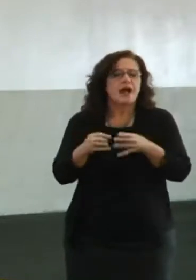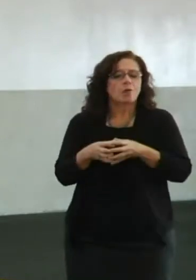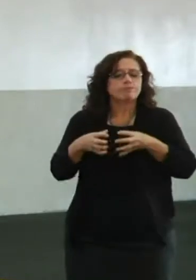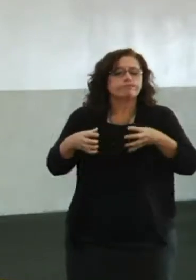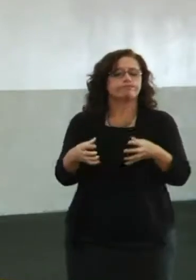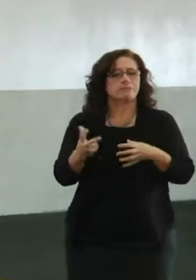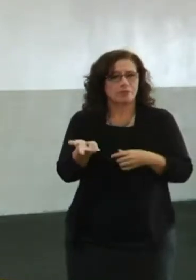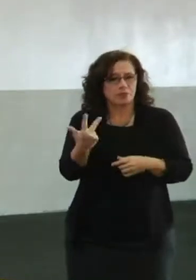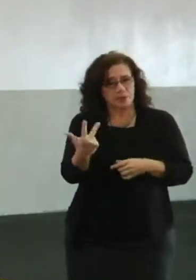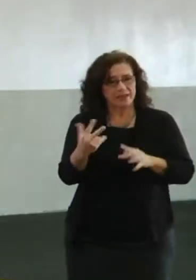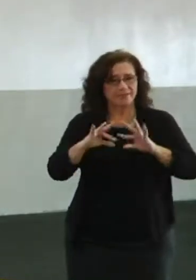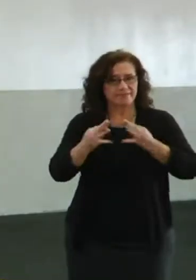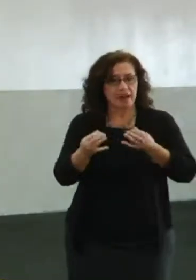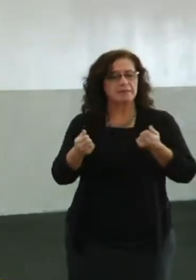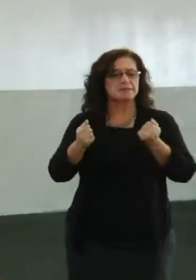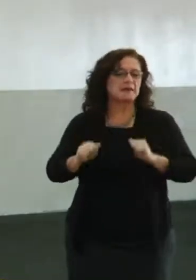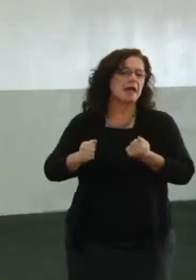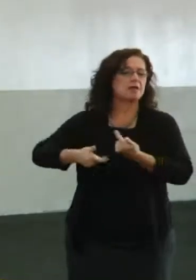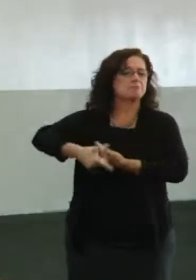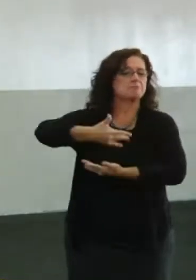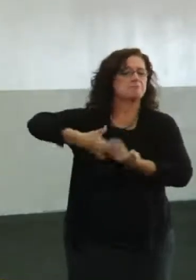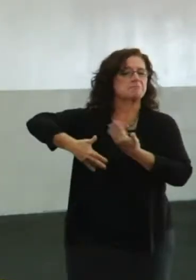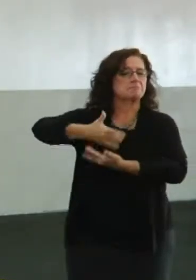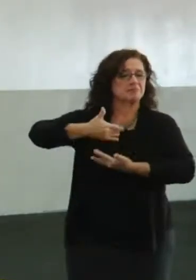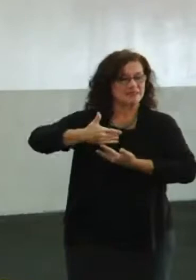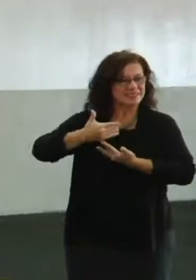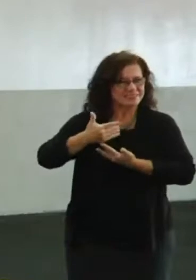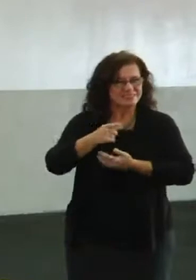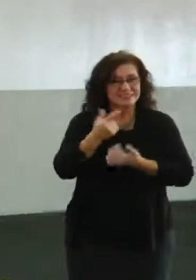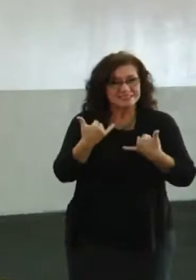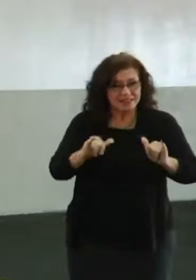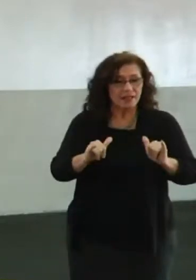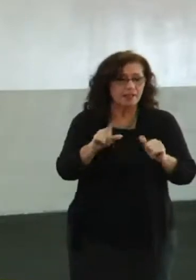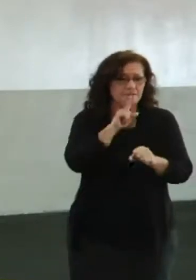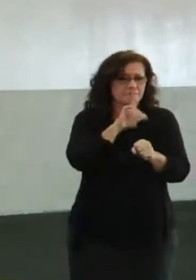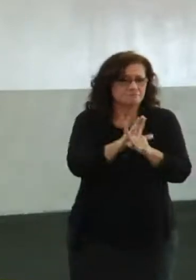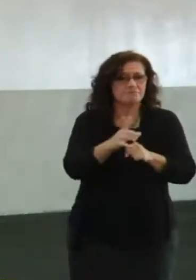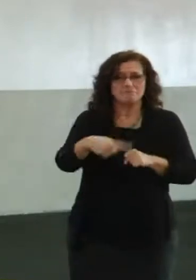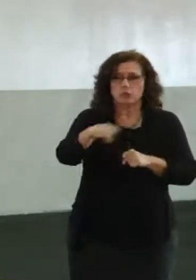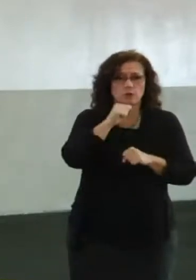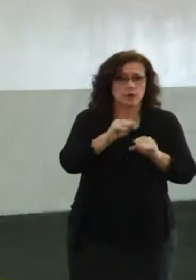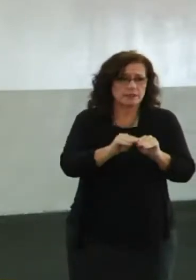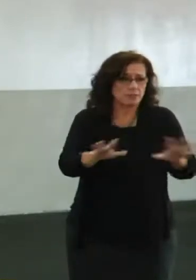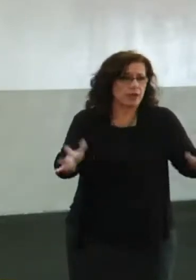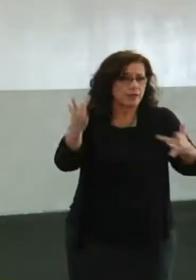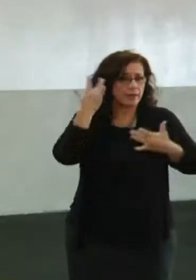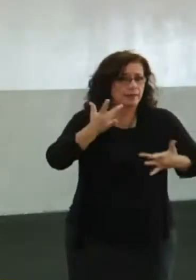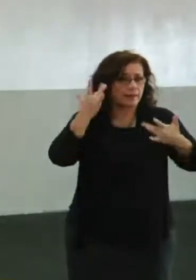not spreading the COVID-19, it's really important that you do get tested. And if you go to